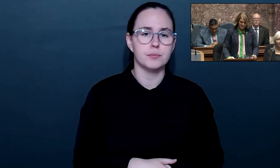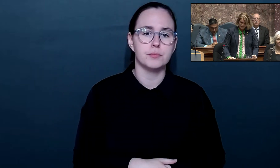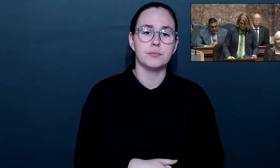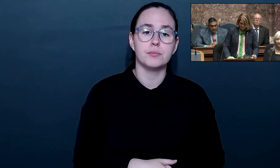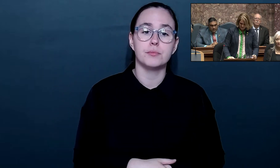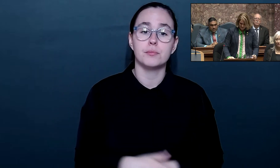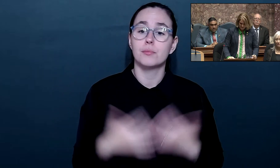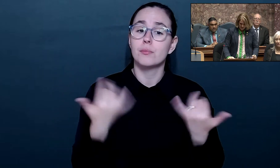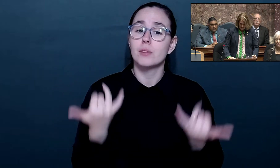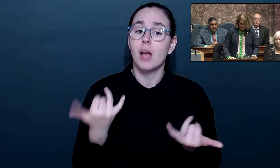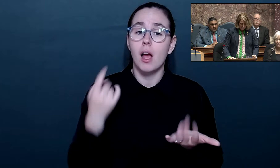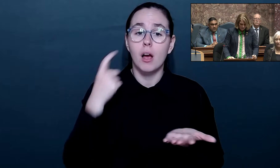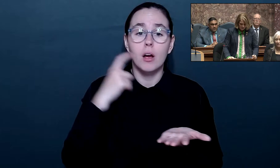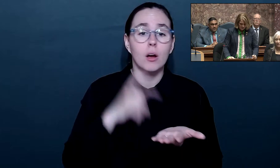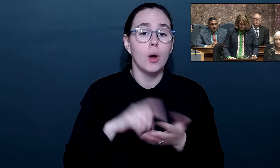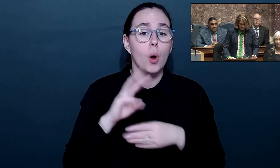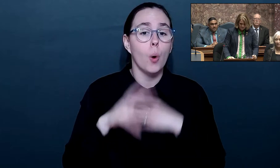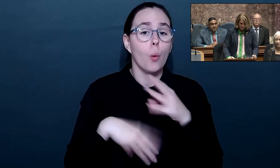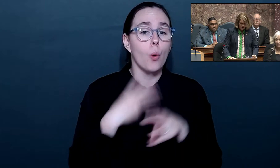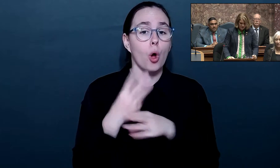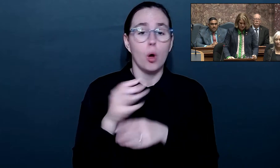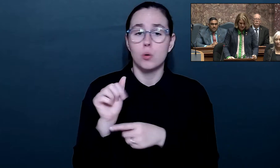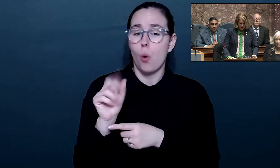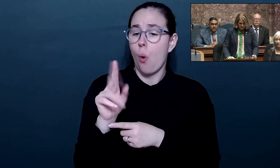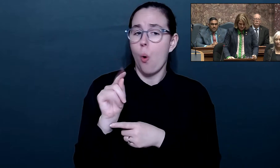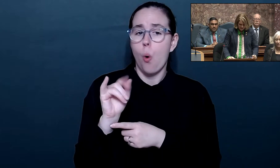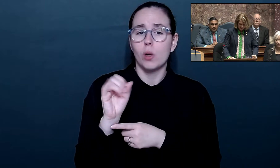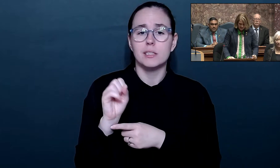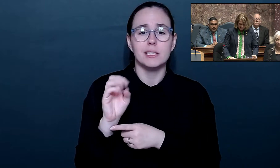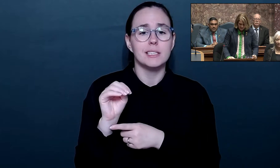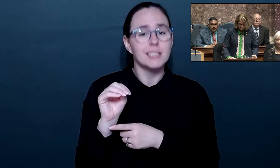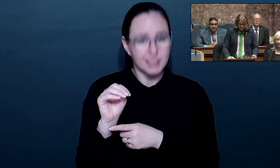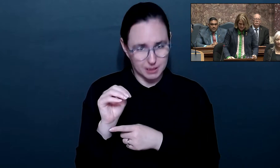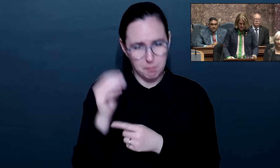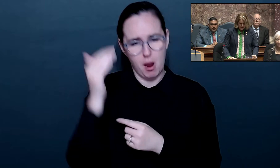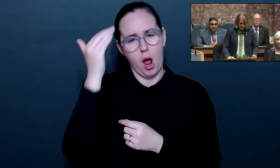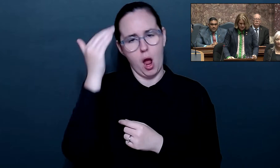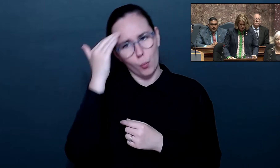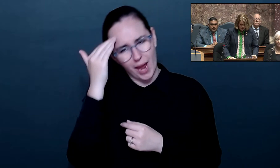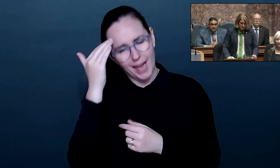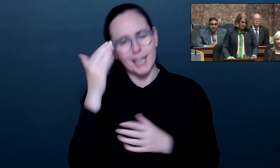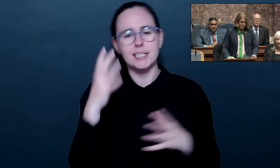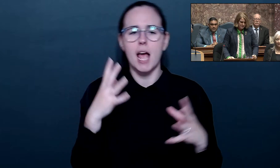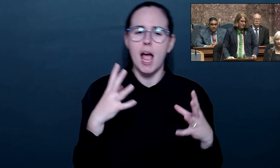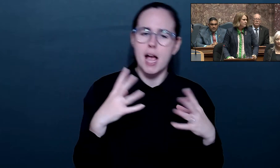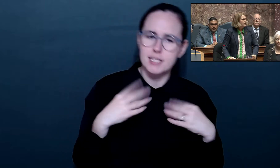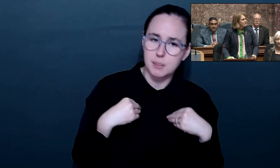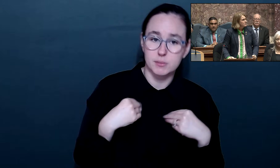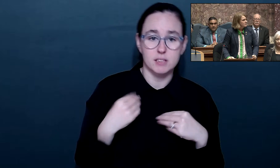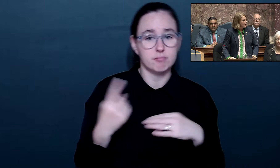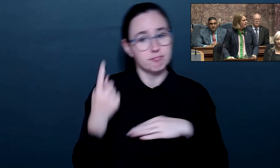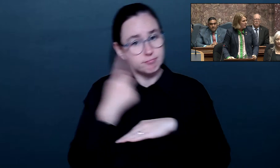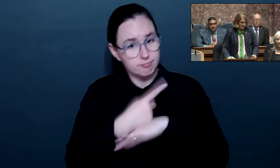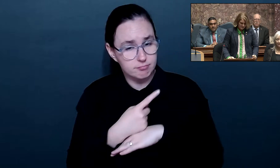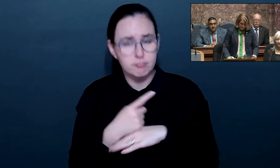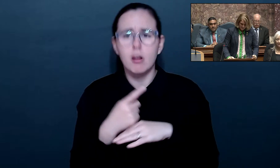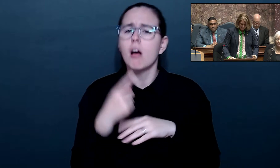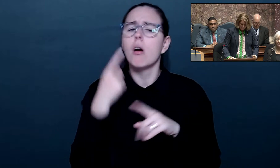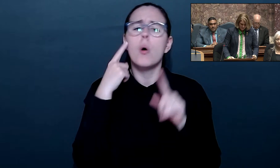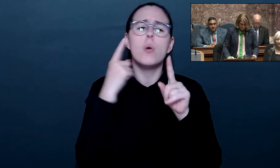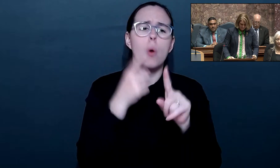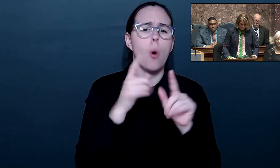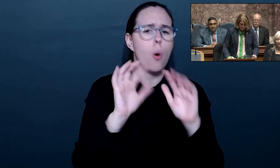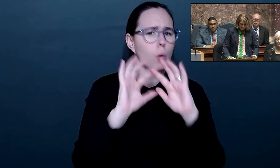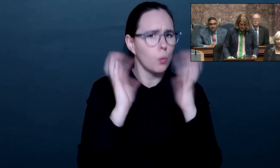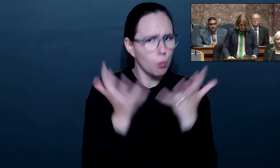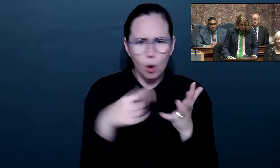and Acceptance Day, a global initiative to foster understanding, acceptance, and inclusion for individuals on the autism